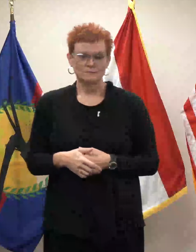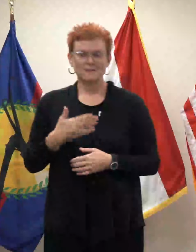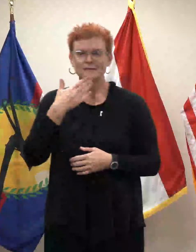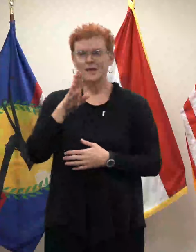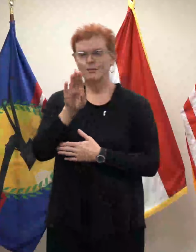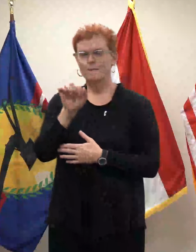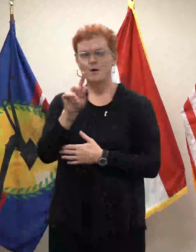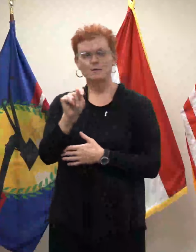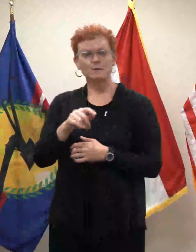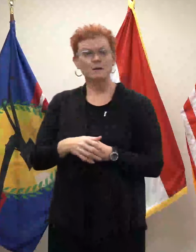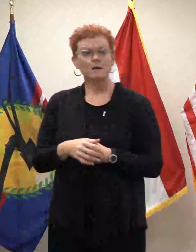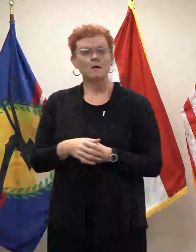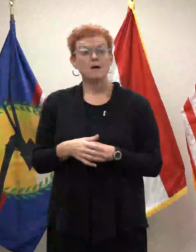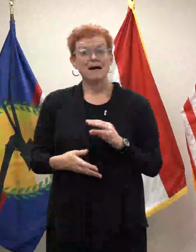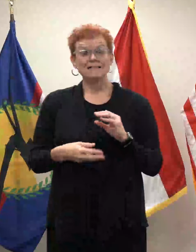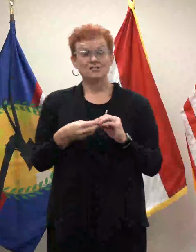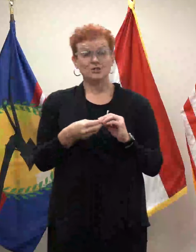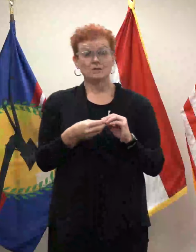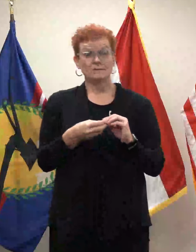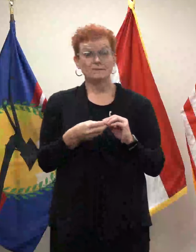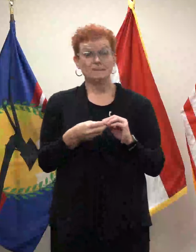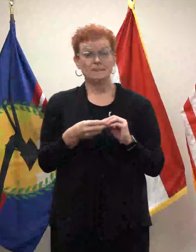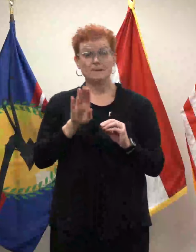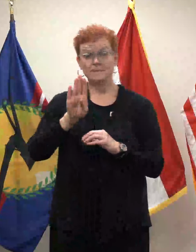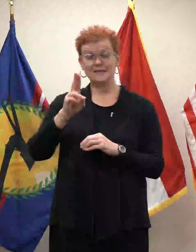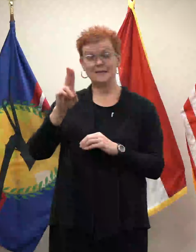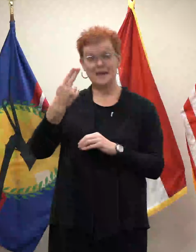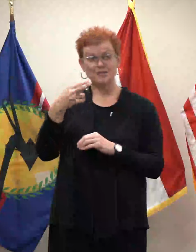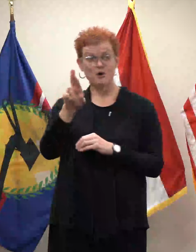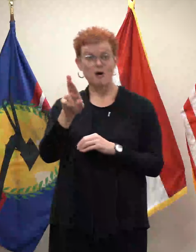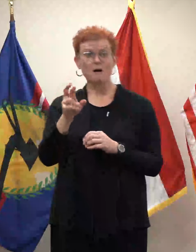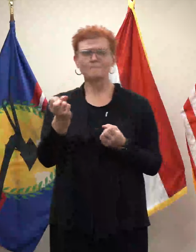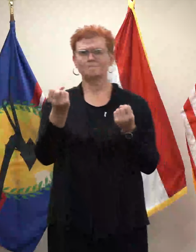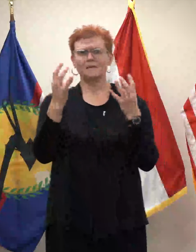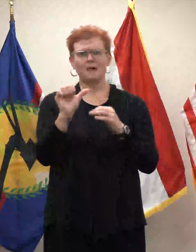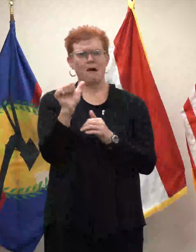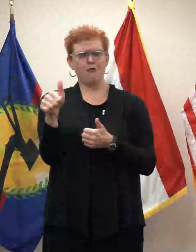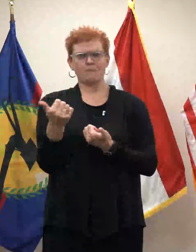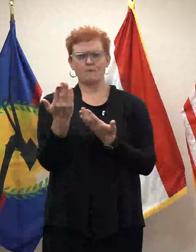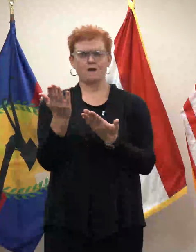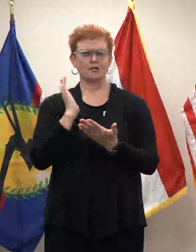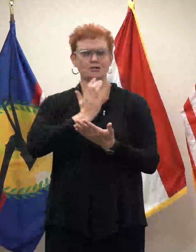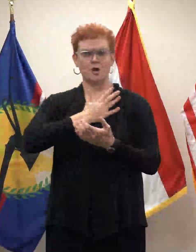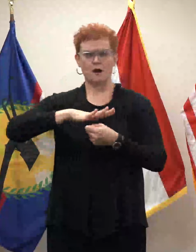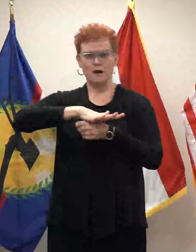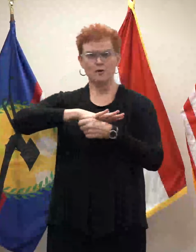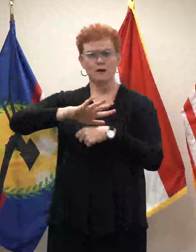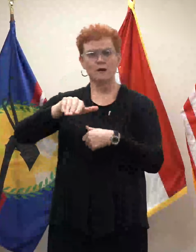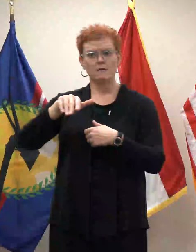Thank you, Bart. In addition to the BHR, there are numerous other providers in our region that